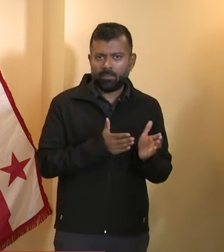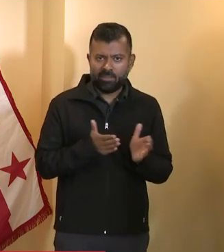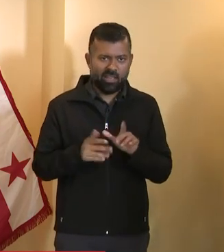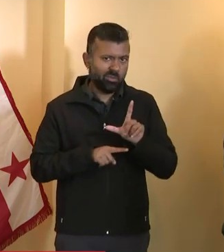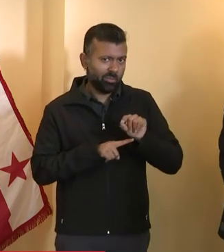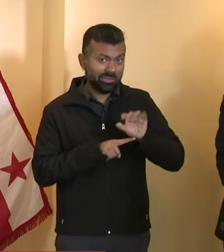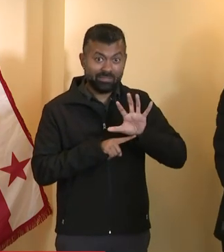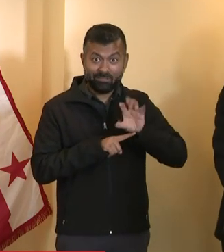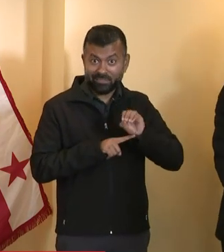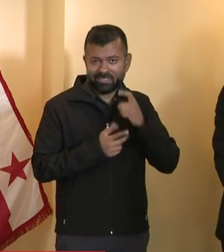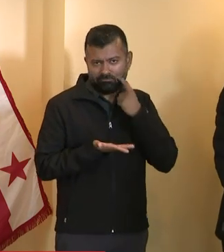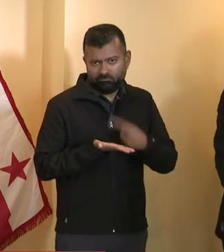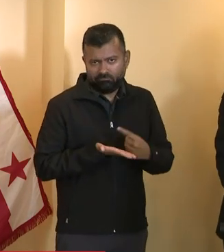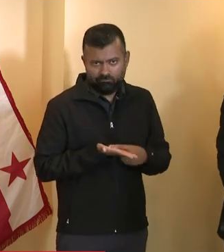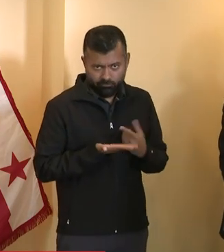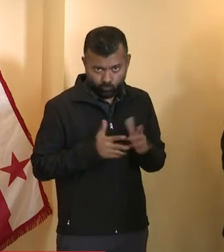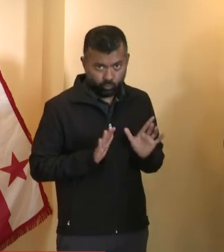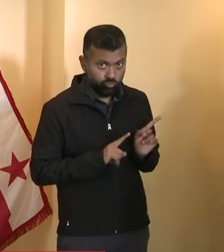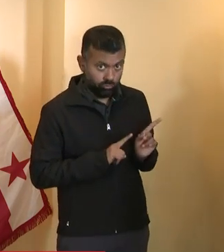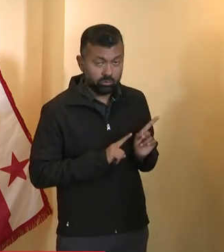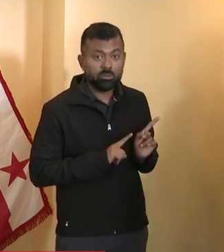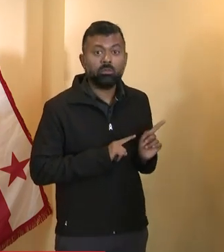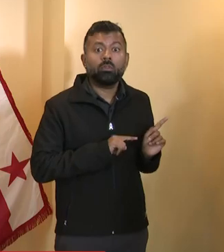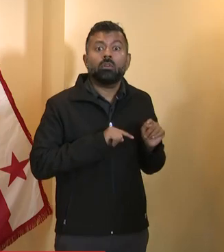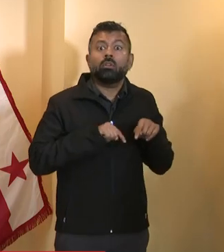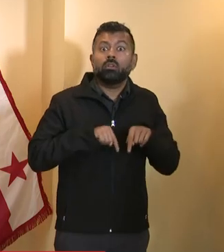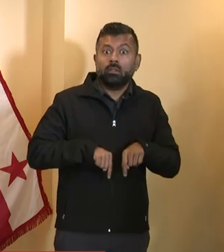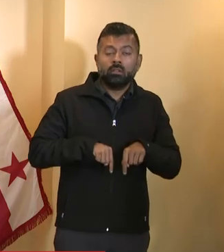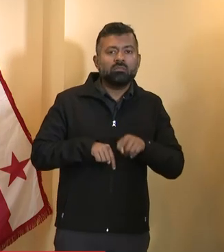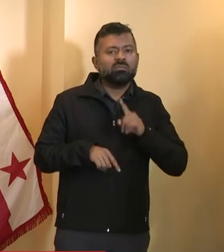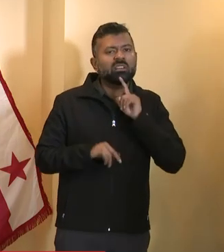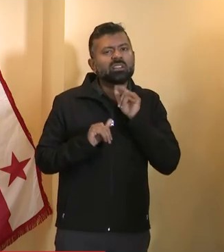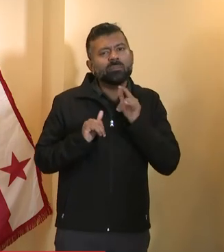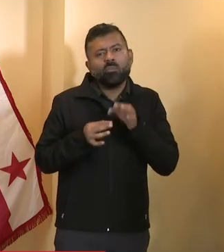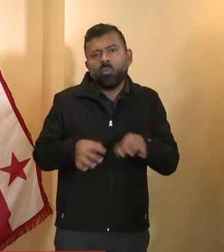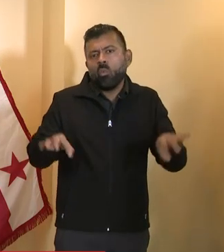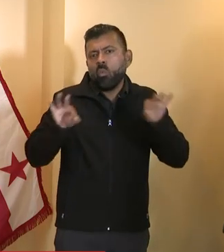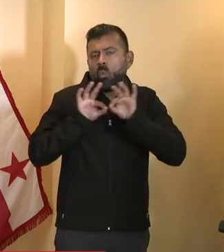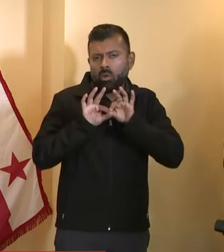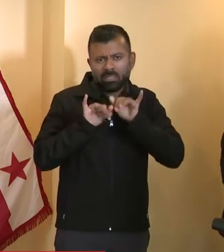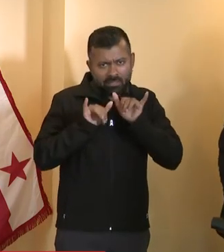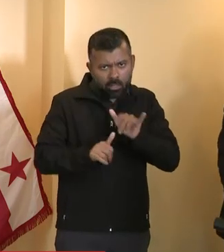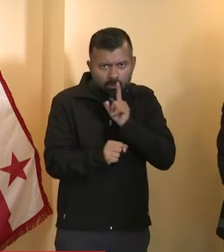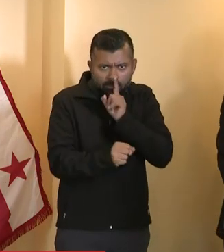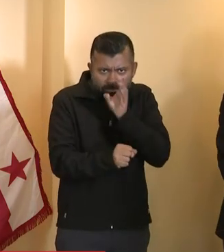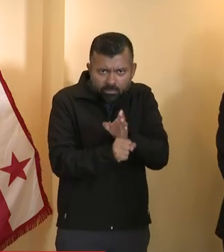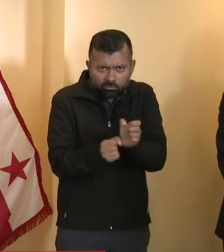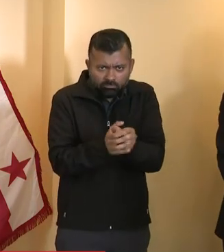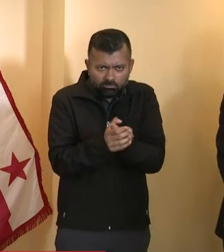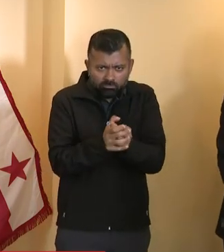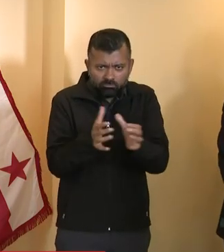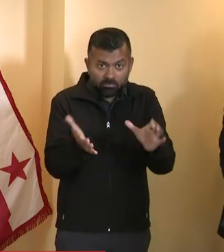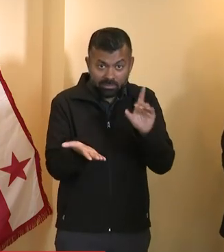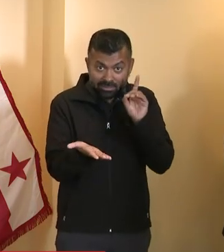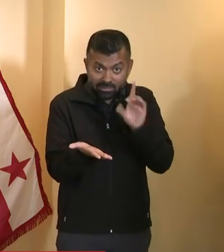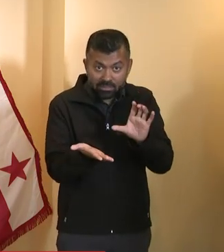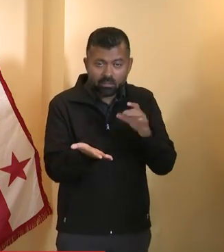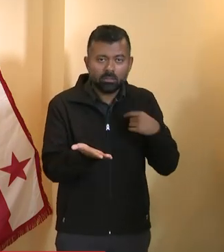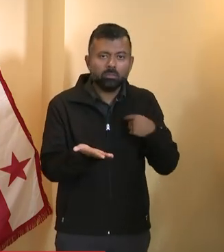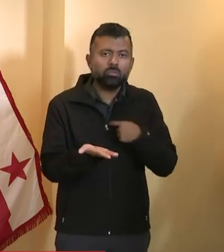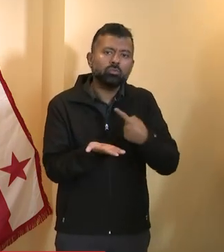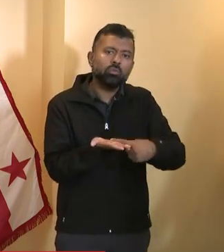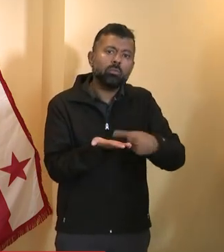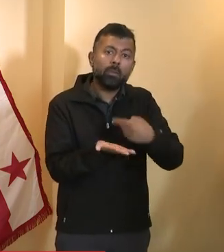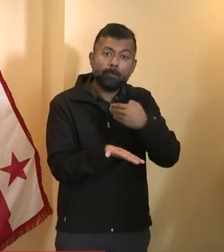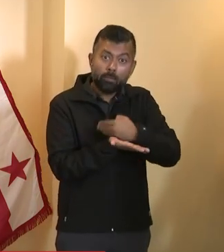growing. And the thing about this and these forecasts, even when we were talking about the commercial forecast, there was a dip and then